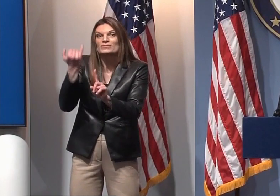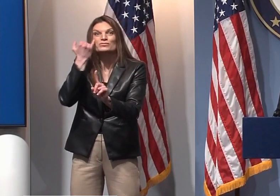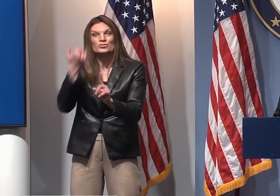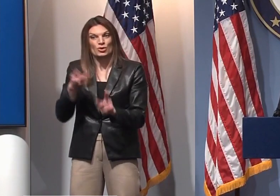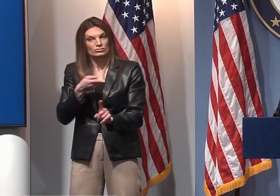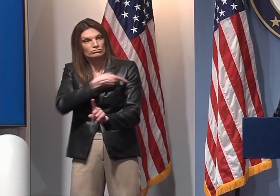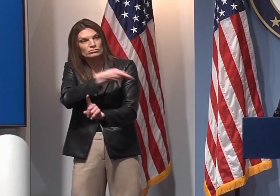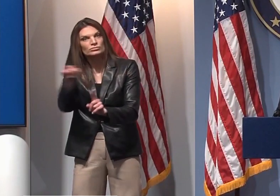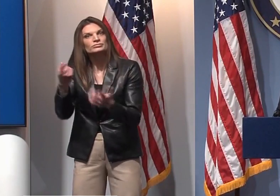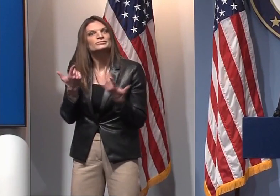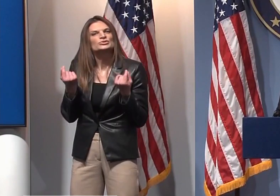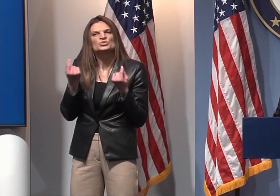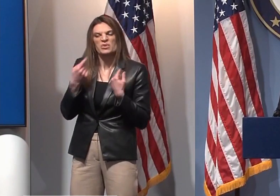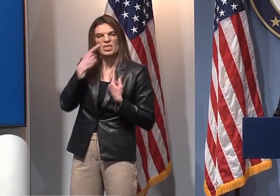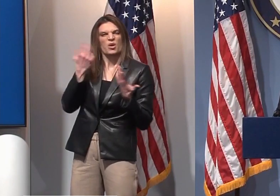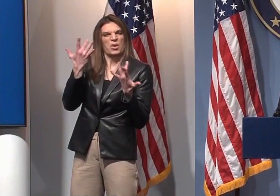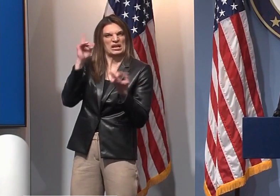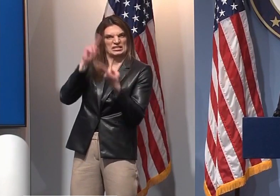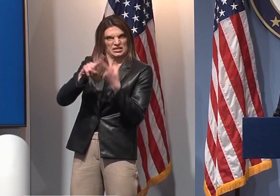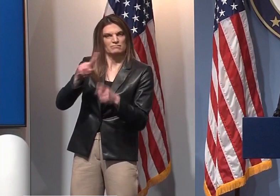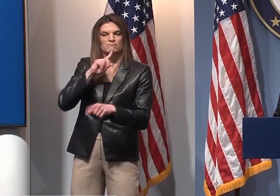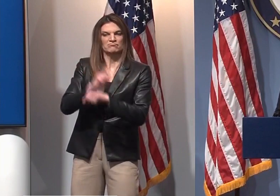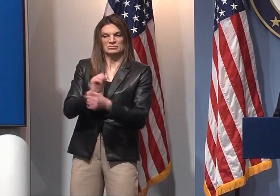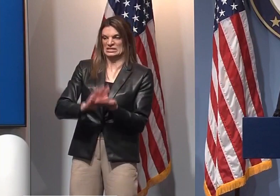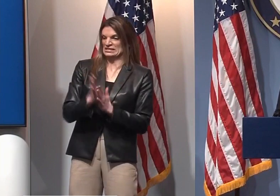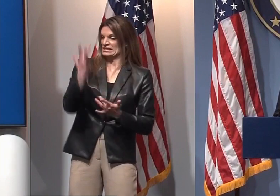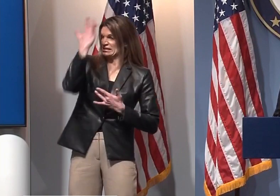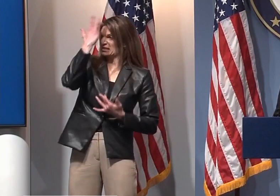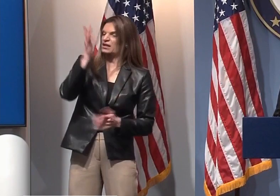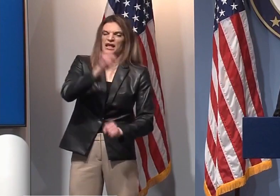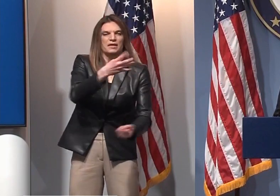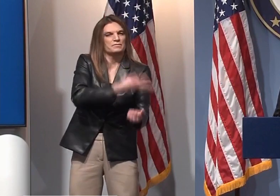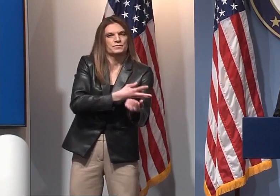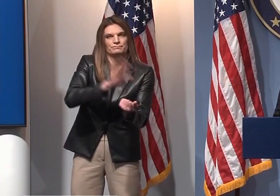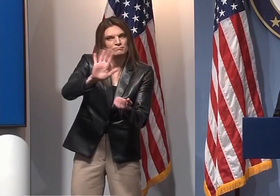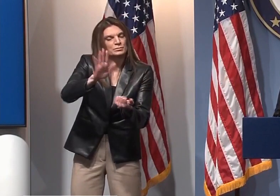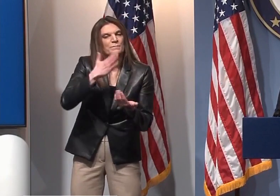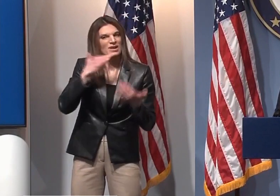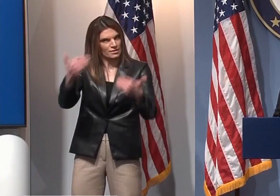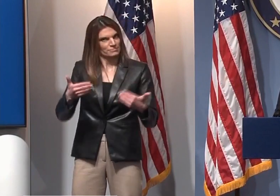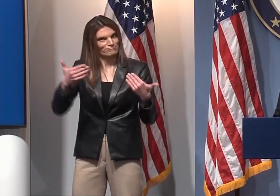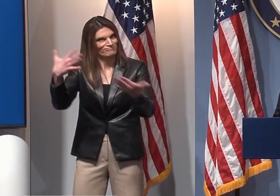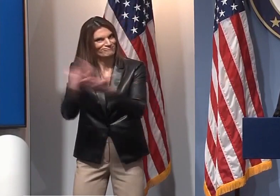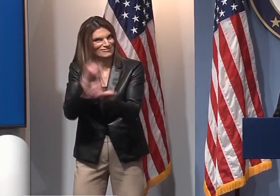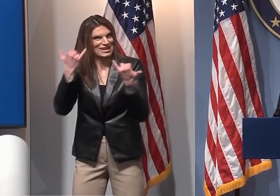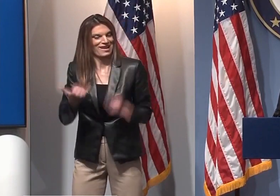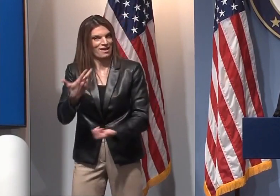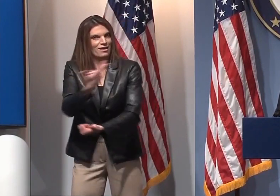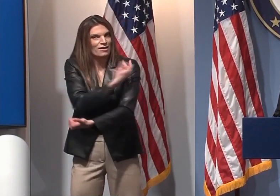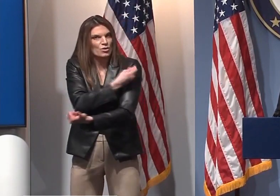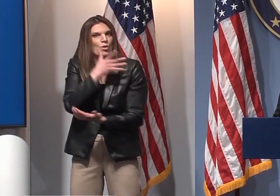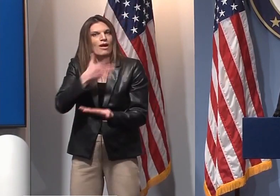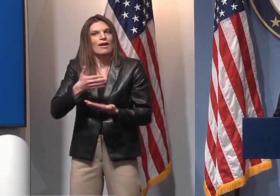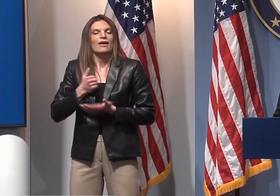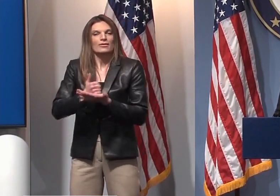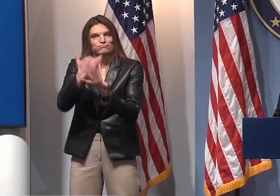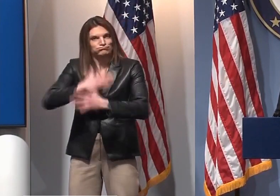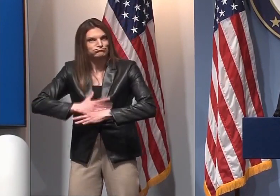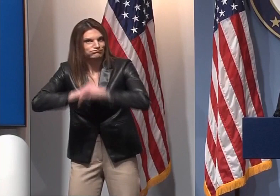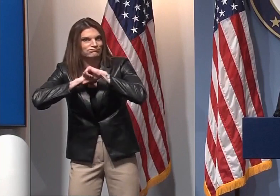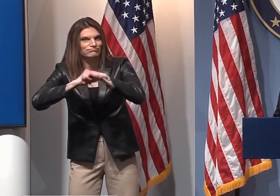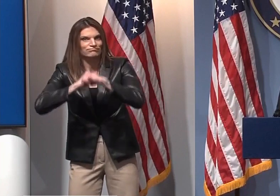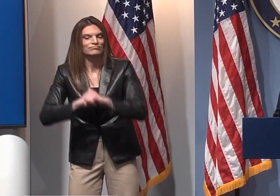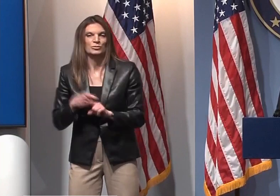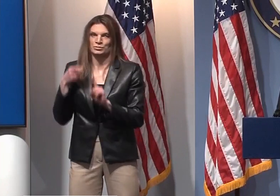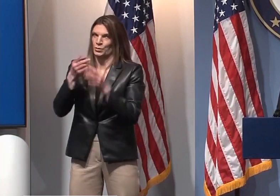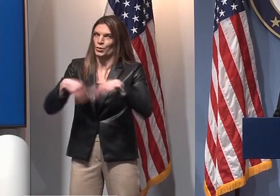COVID. And I encourage all Michiganders 16 and up to get it. And we will help everyone who receives this treatment schedule their